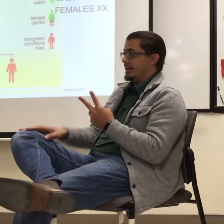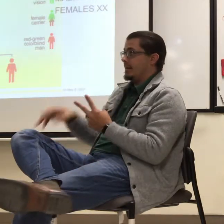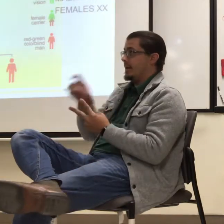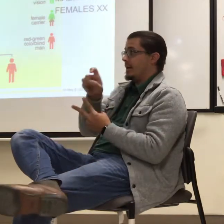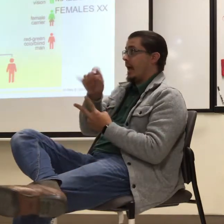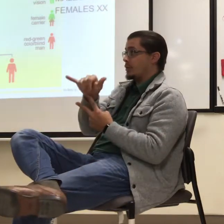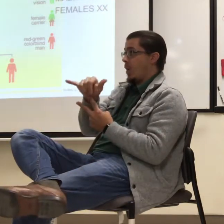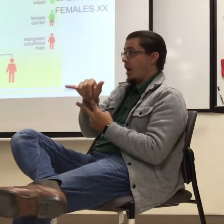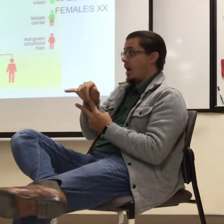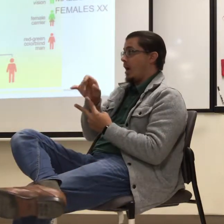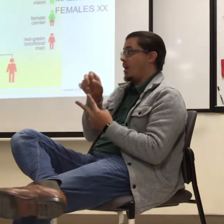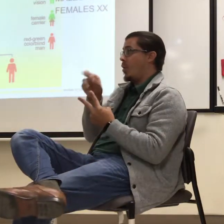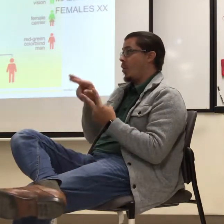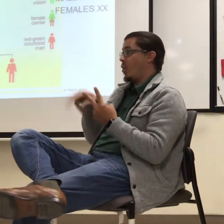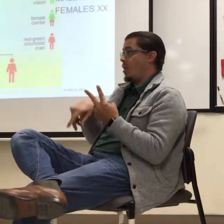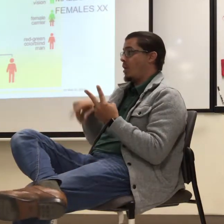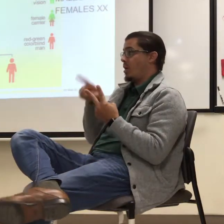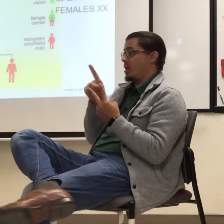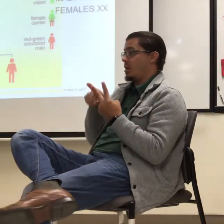XY or